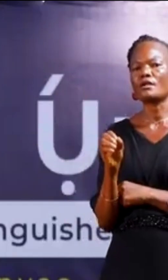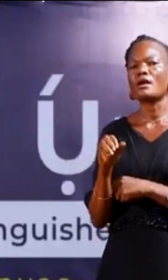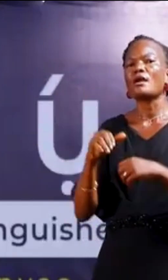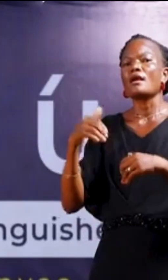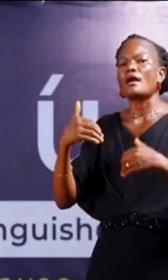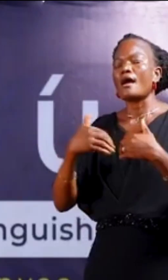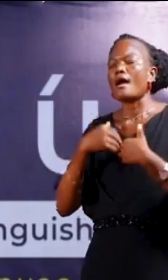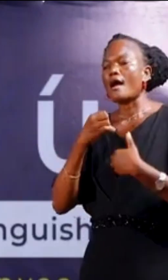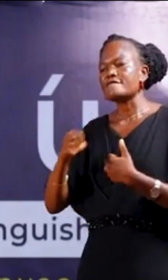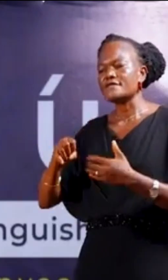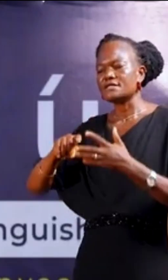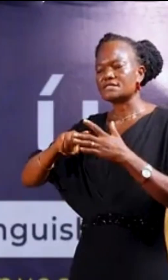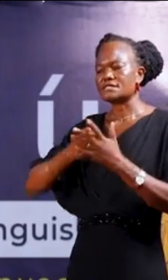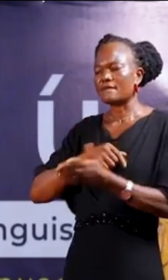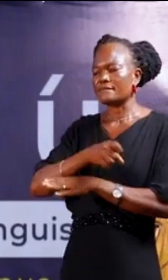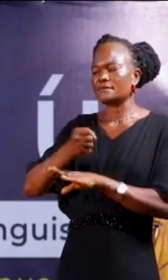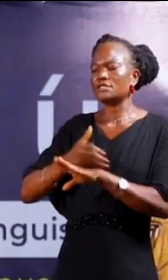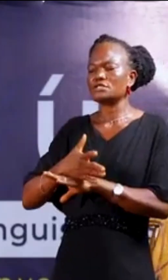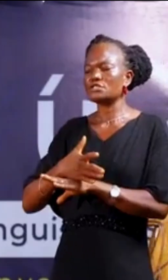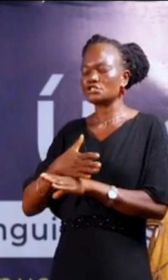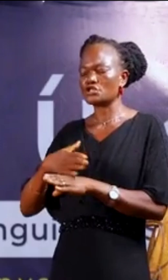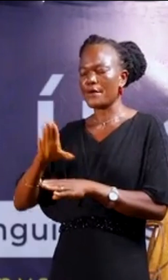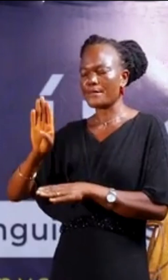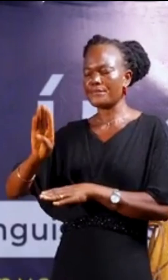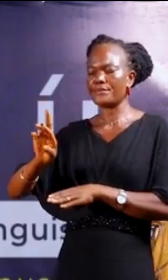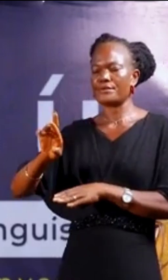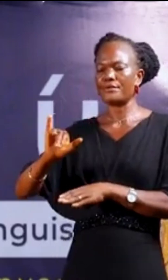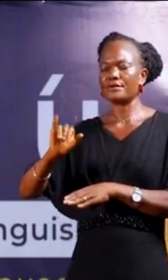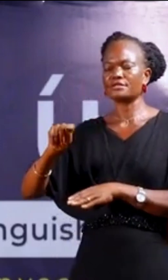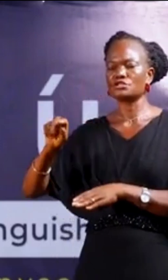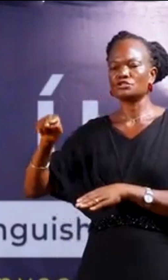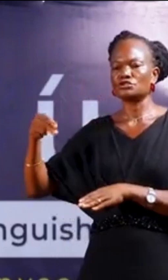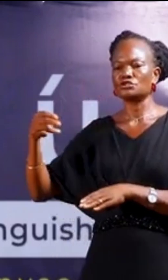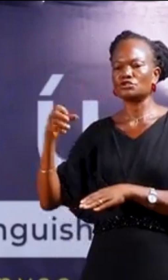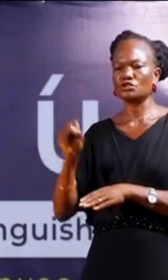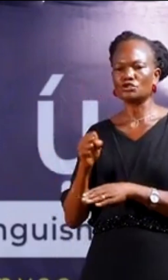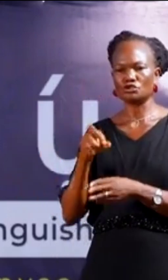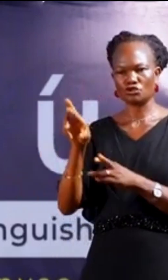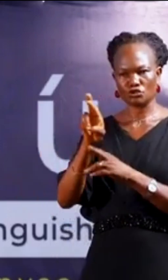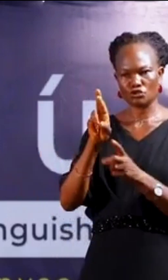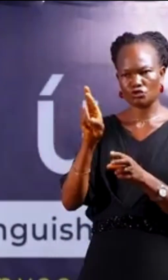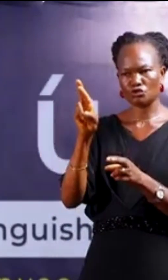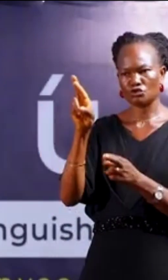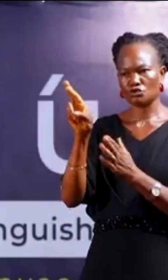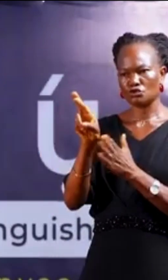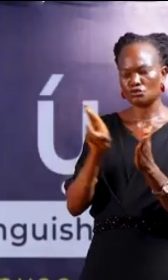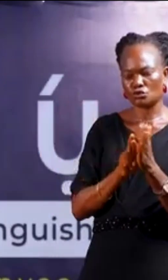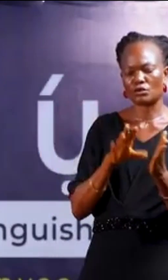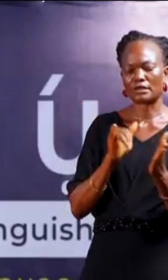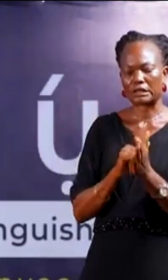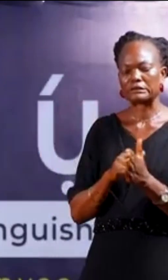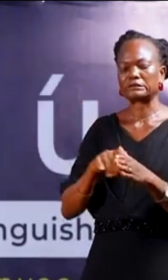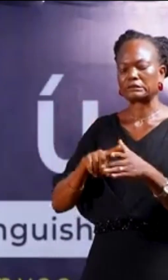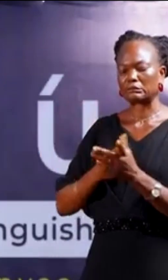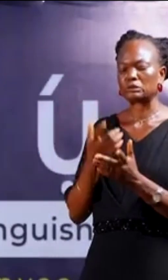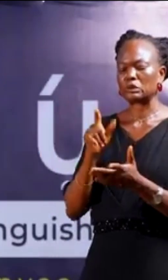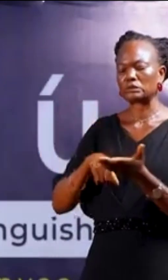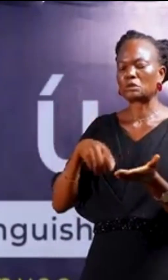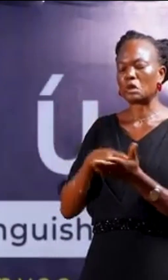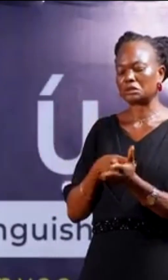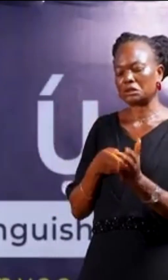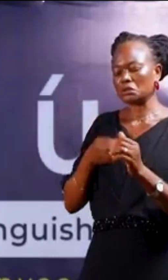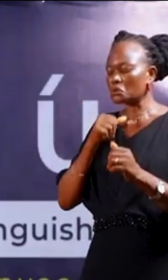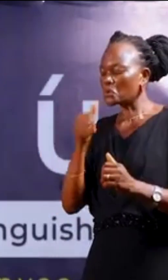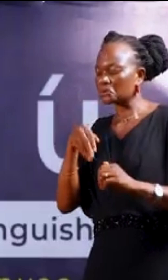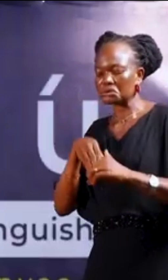having established British rule, the British established what was known as indirect rule. In the